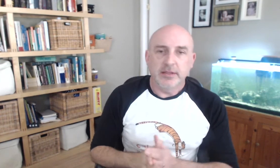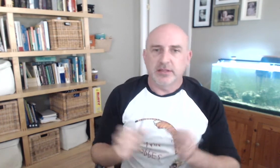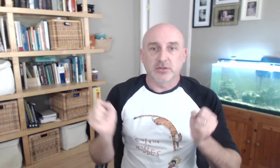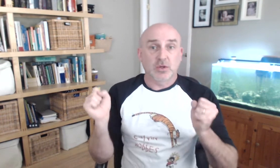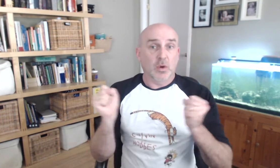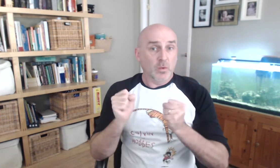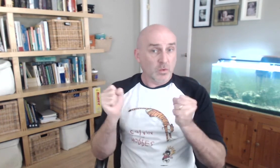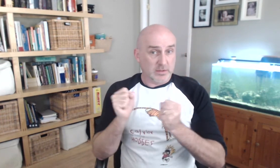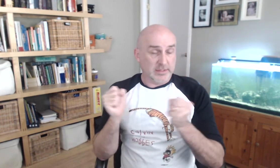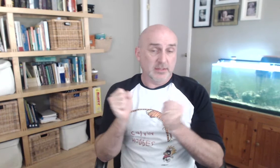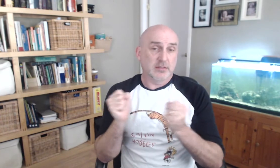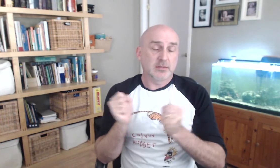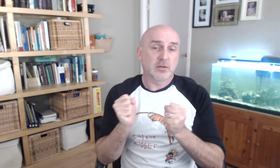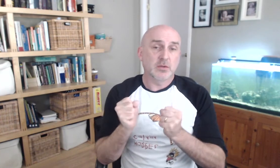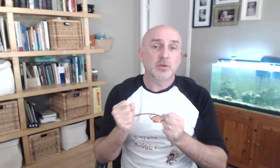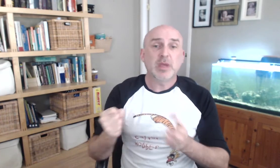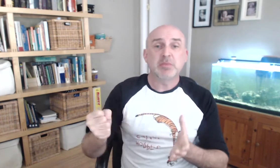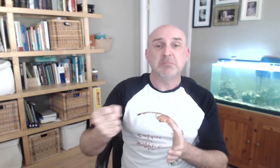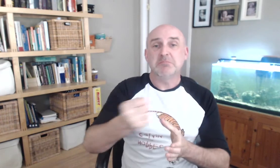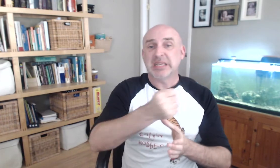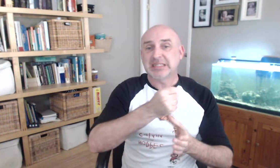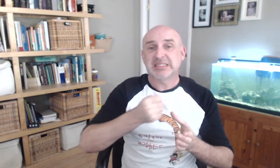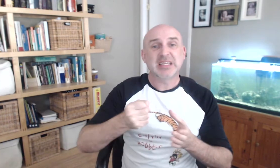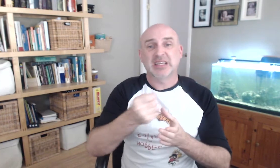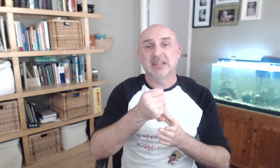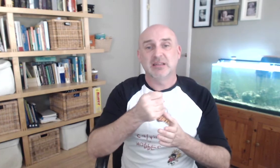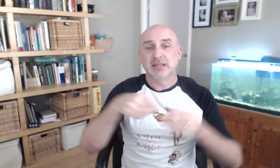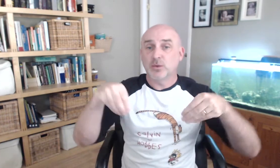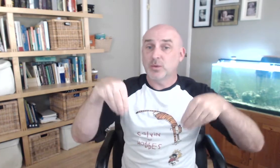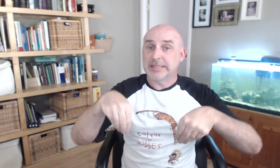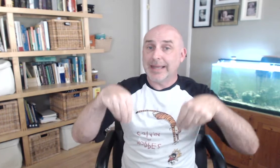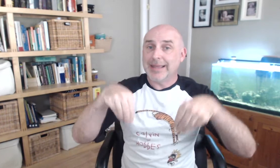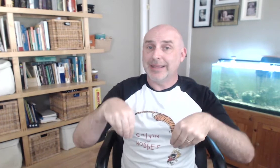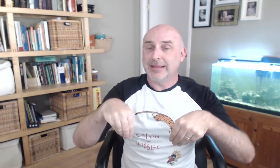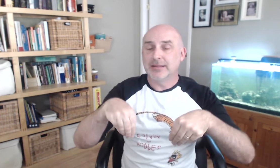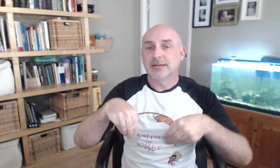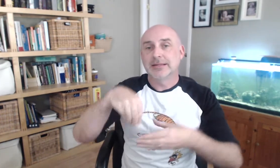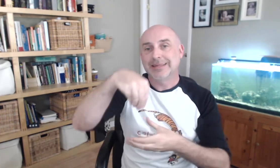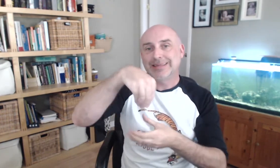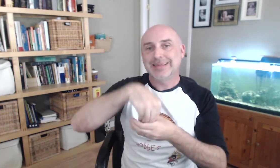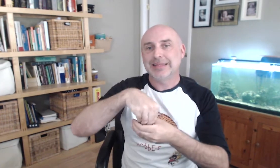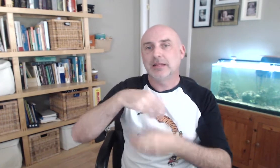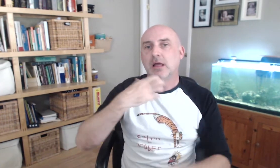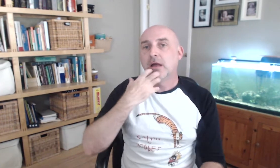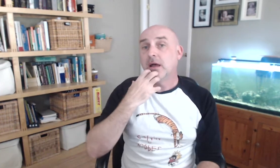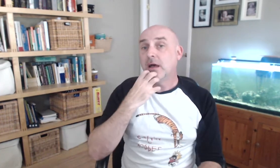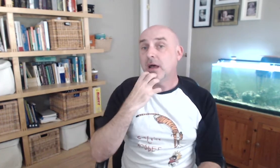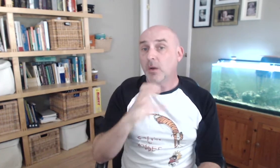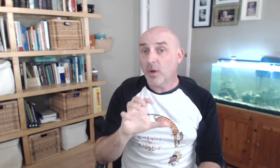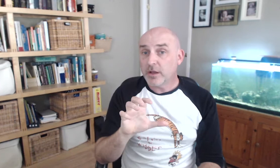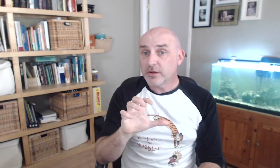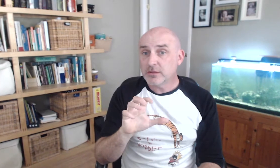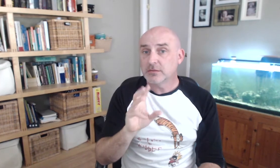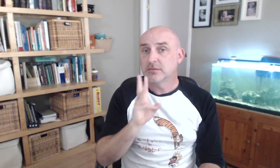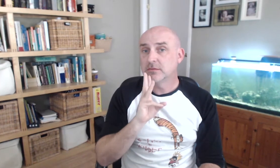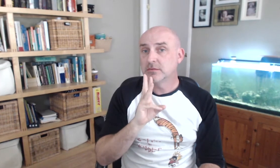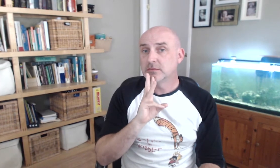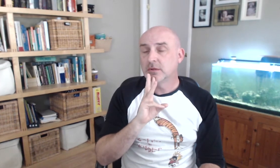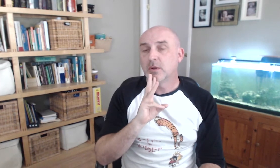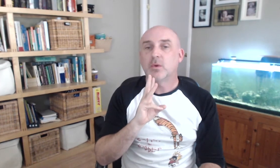there's cold. So you may be mixing your dye in hot water, or you